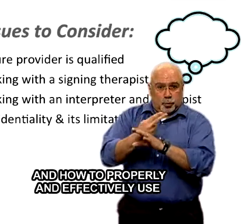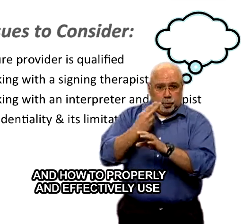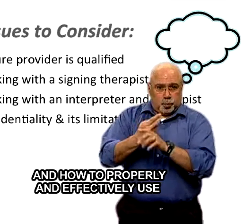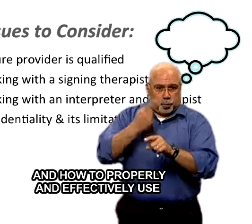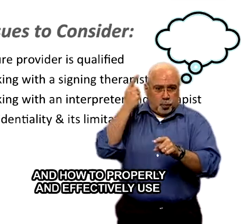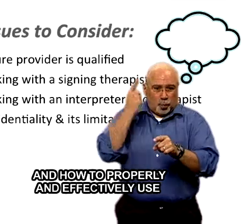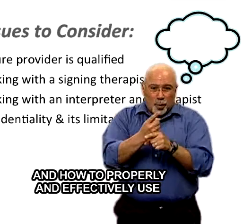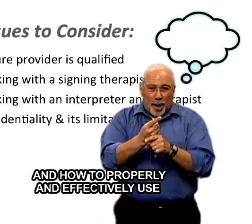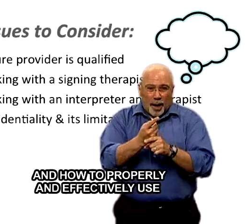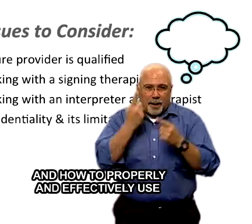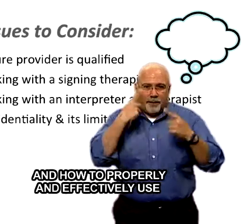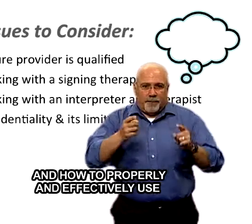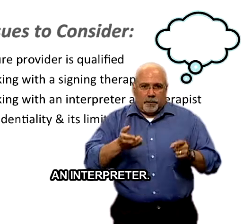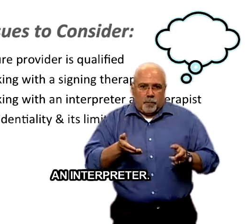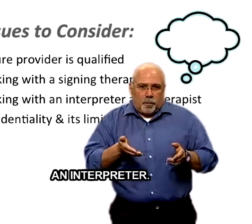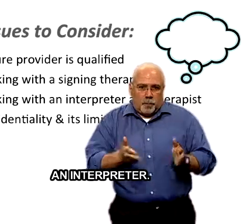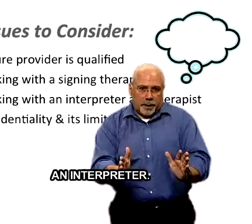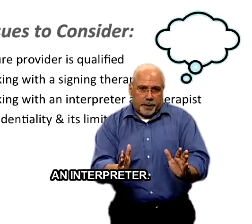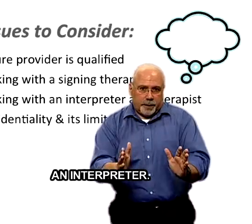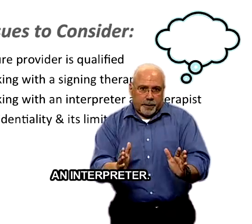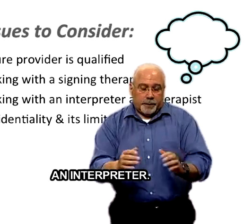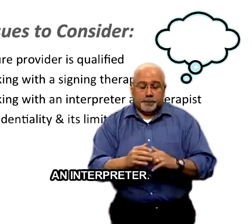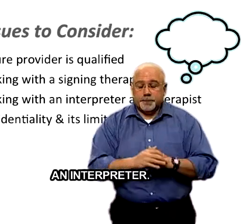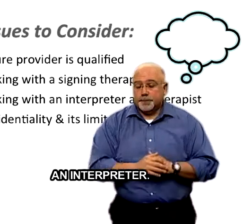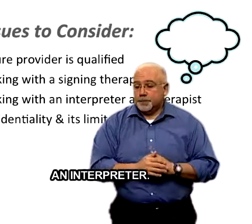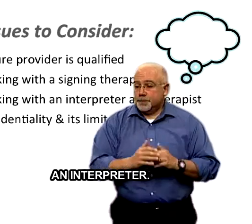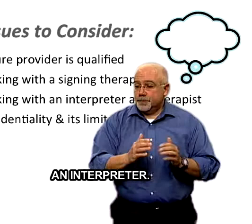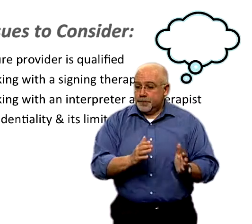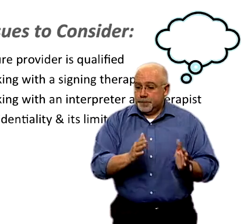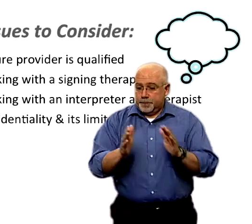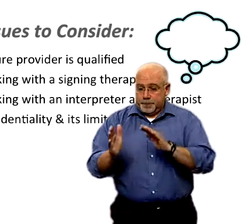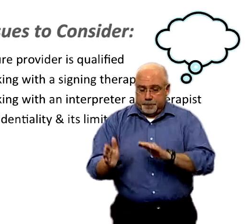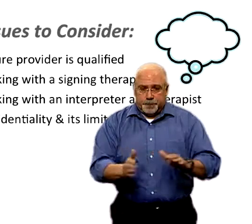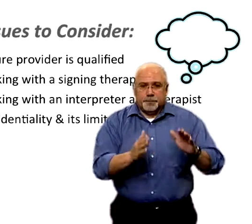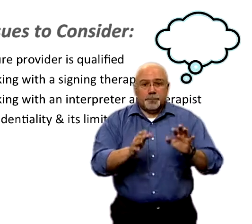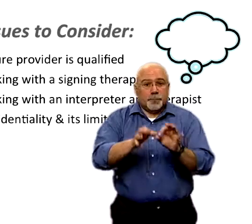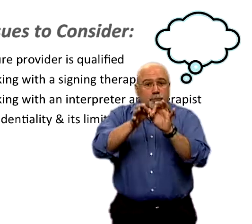and how to properly and effectively use an interpreter.